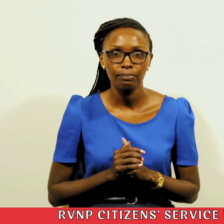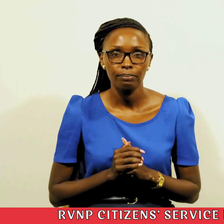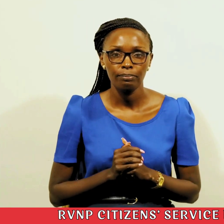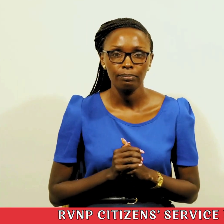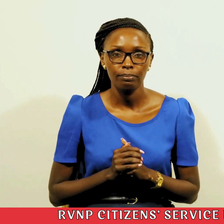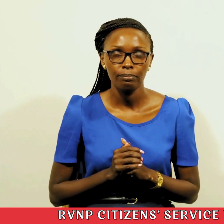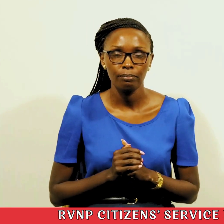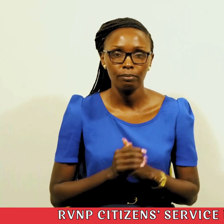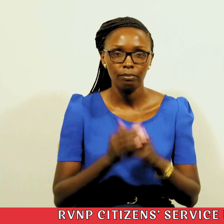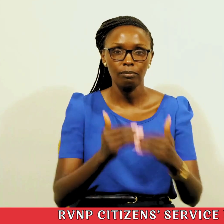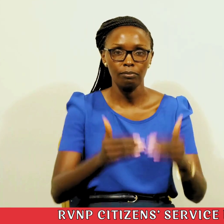Service.